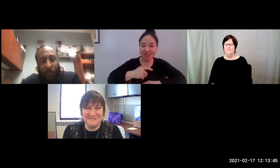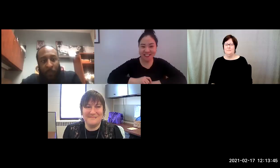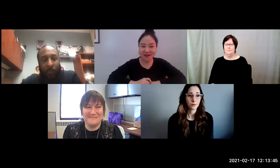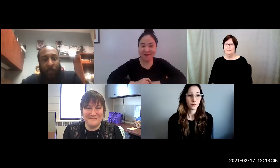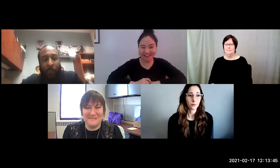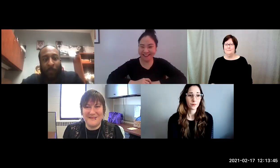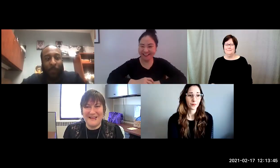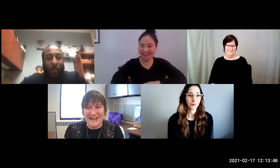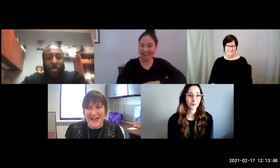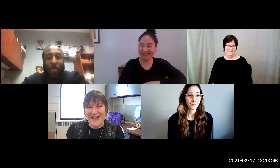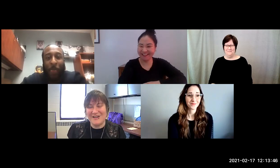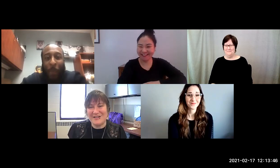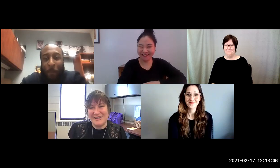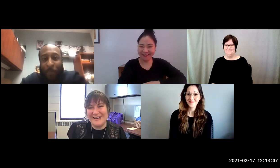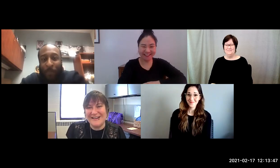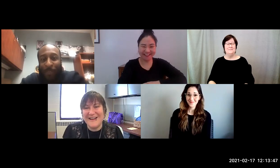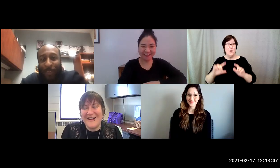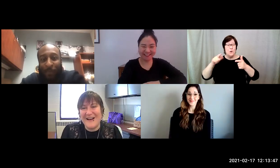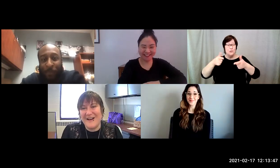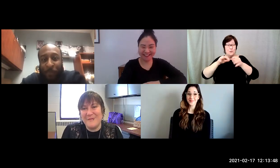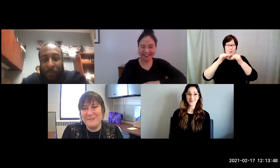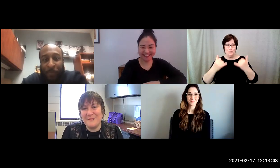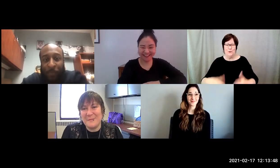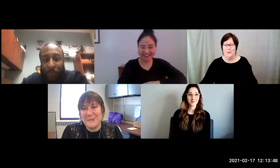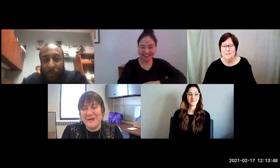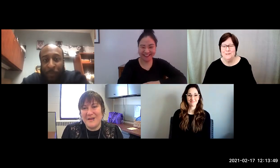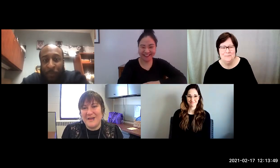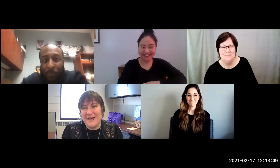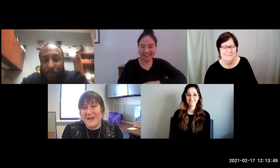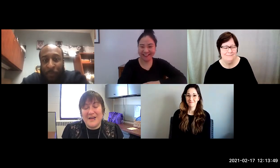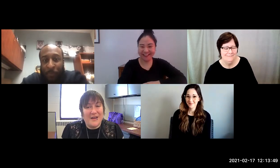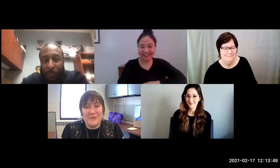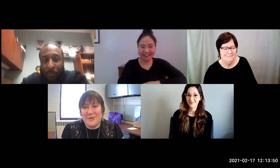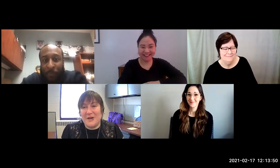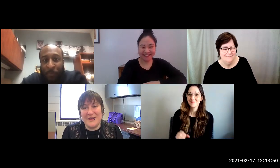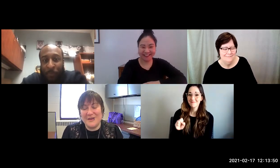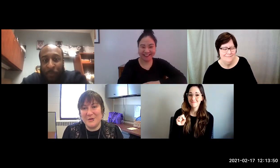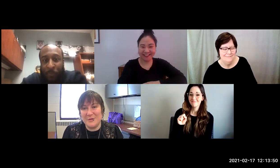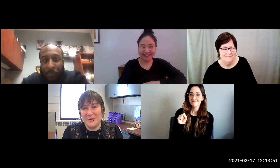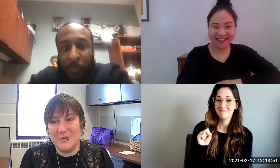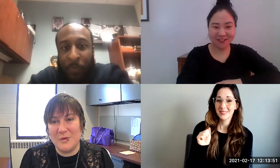You want to go first this time? Sure. Um,